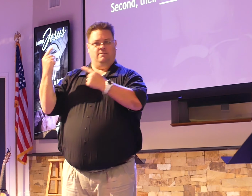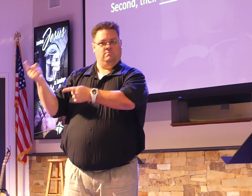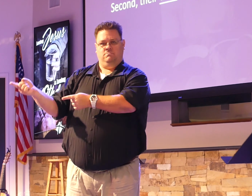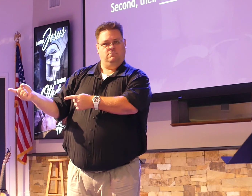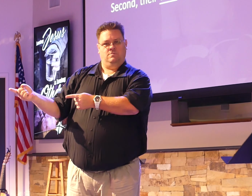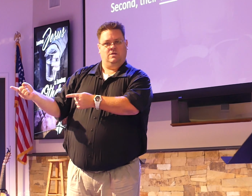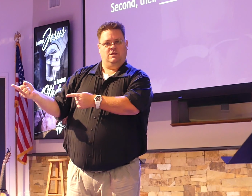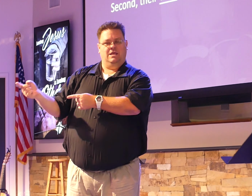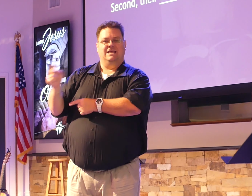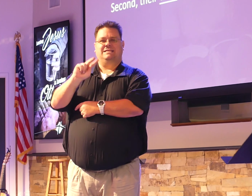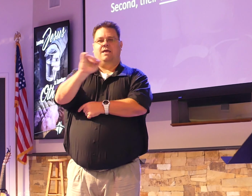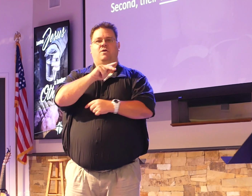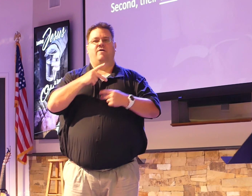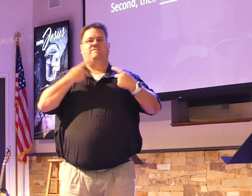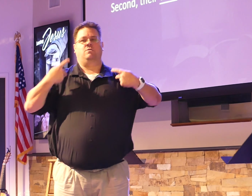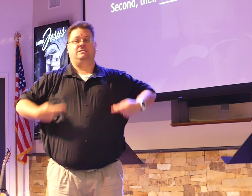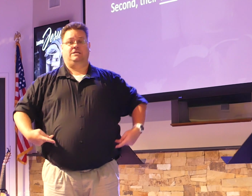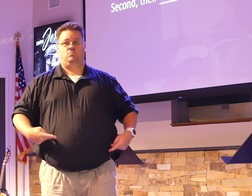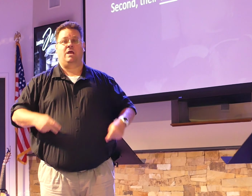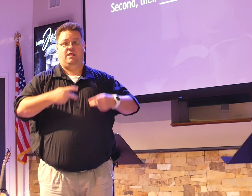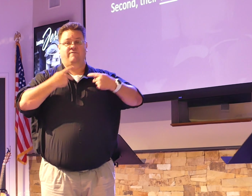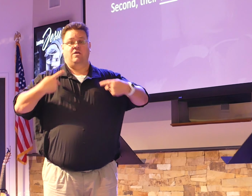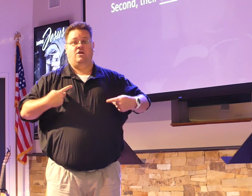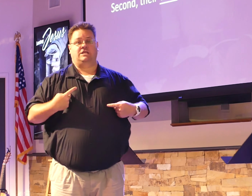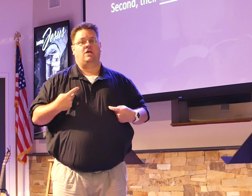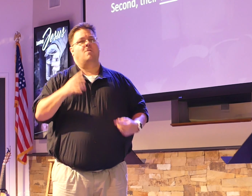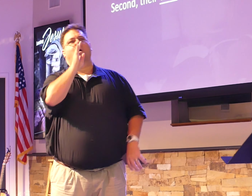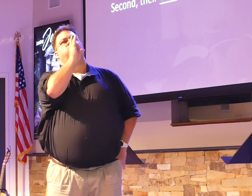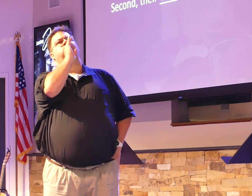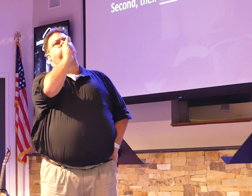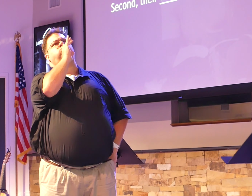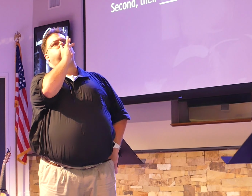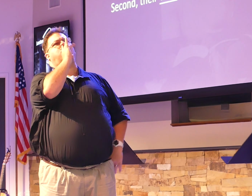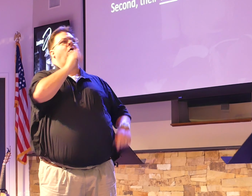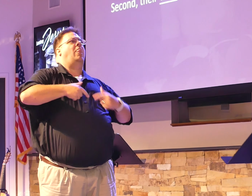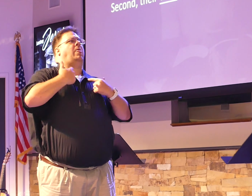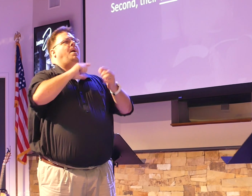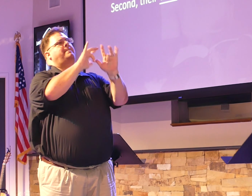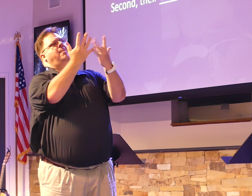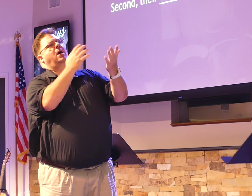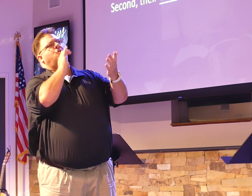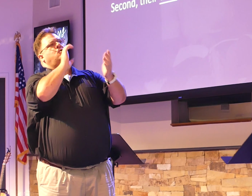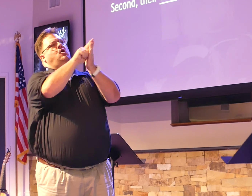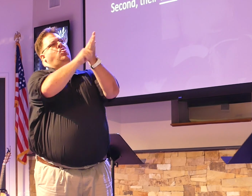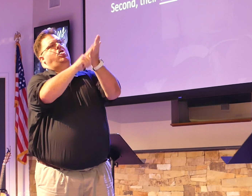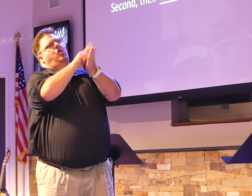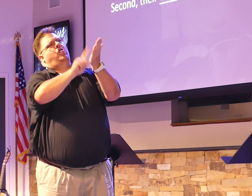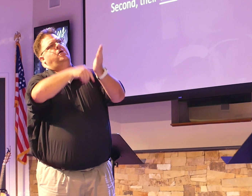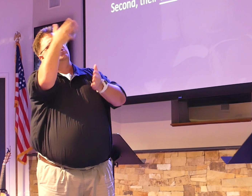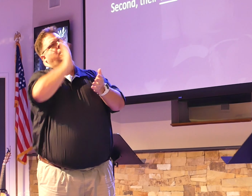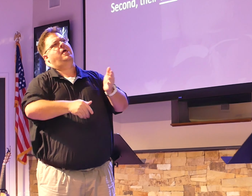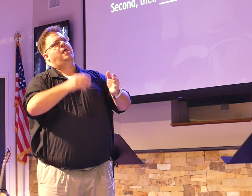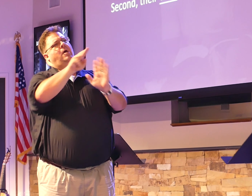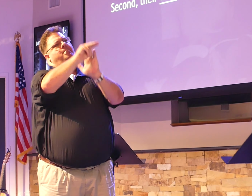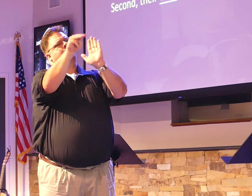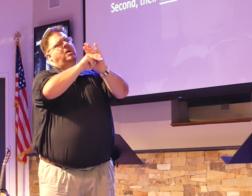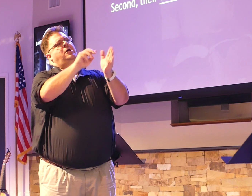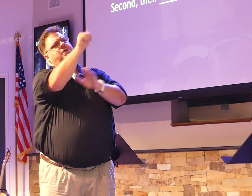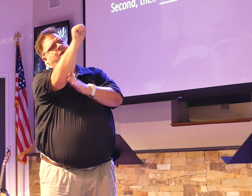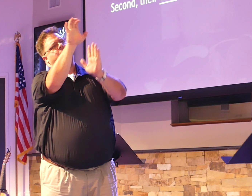they were the religious leaders in Jesus' day, and they talked about the Bible, and talked about God's laws, and talked about the law of Moses and the Ten Commandments, and